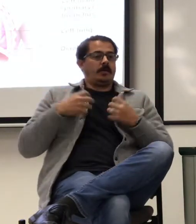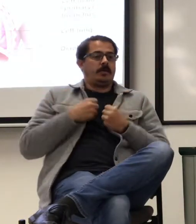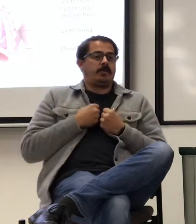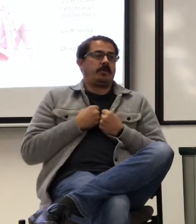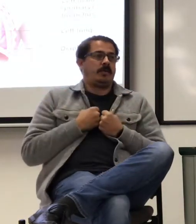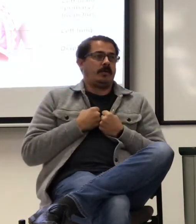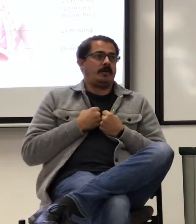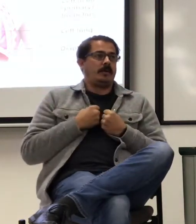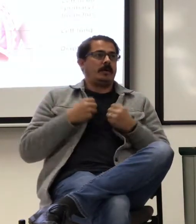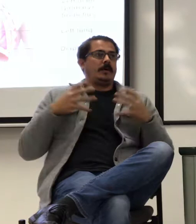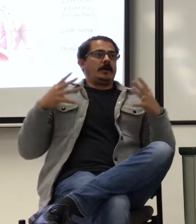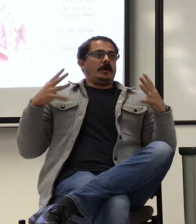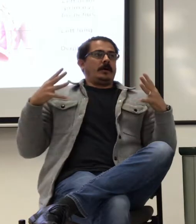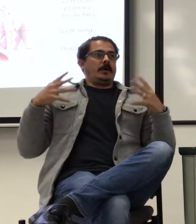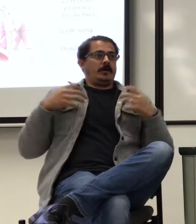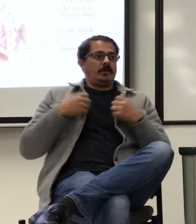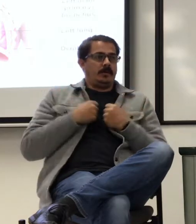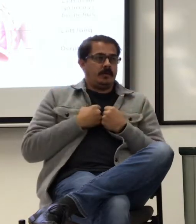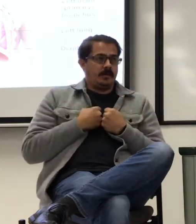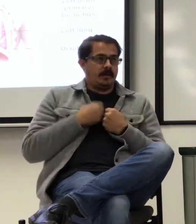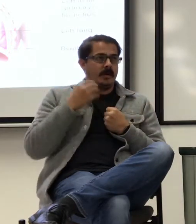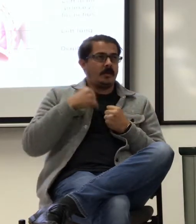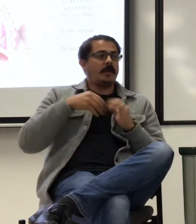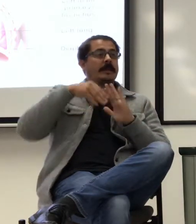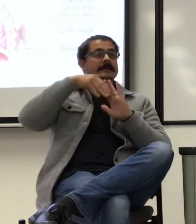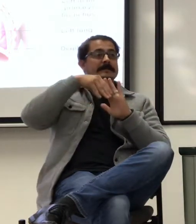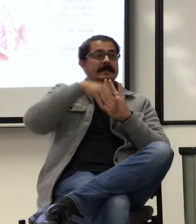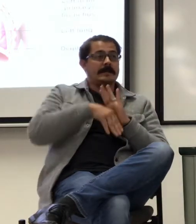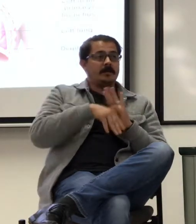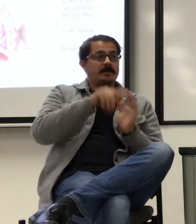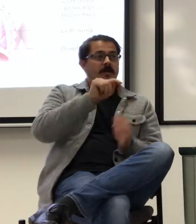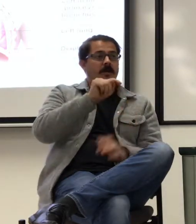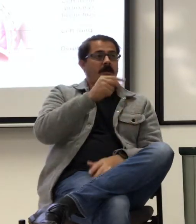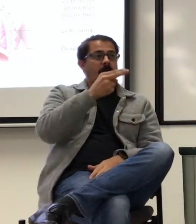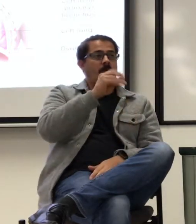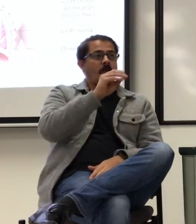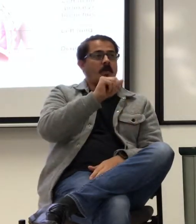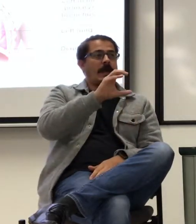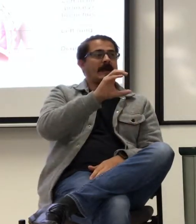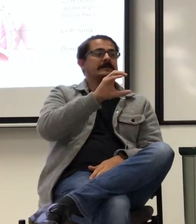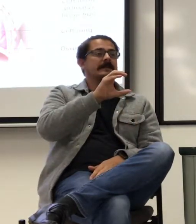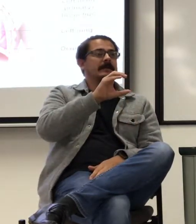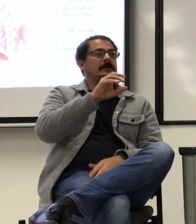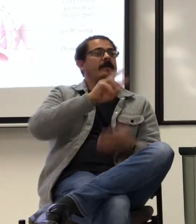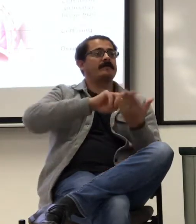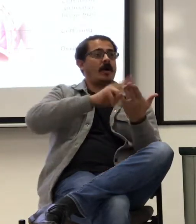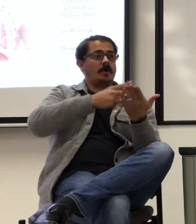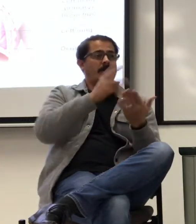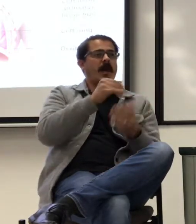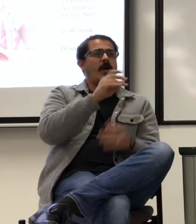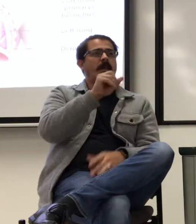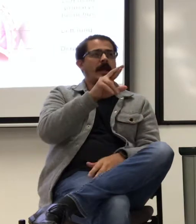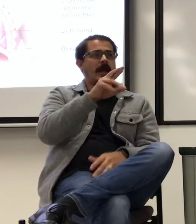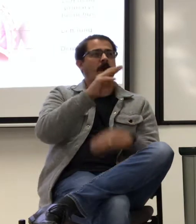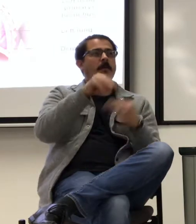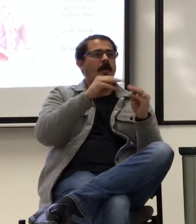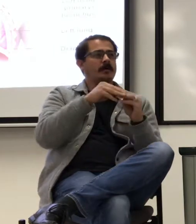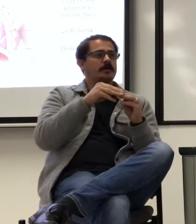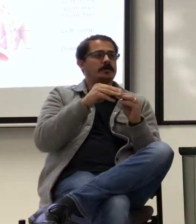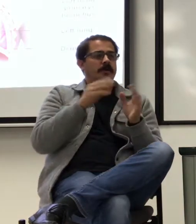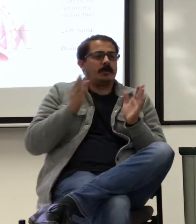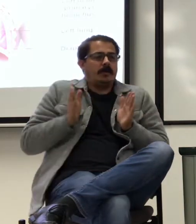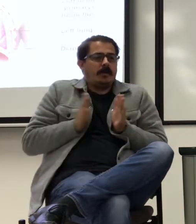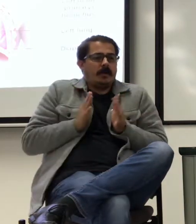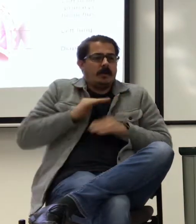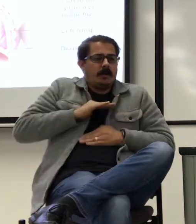collapses, the lungs collapse with it, you're going to decrease the thoracic volume. Now the air molecules have less space